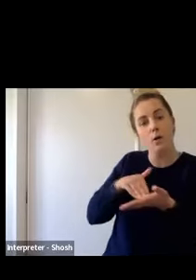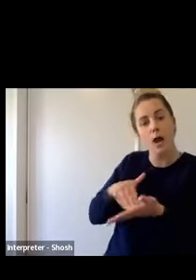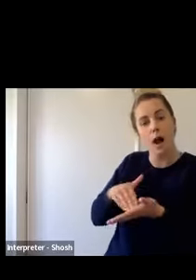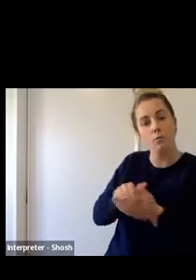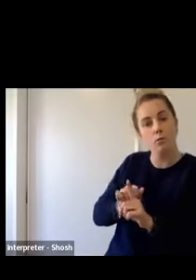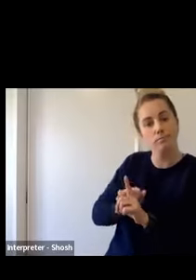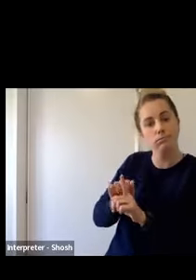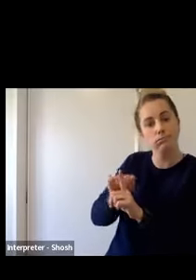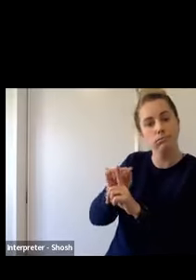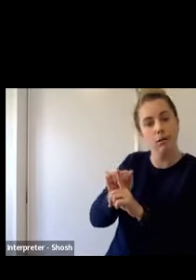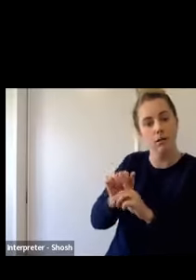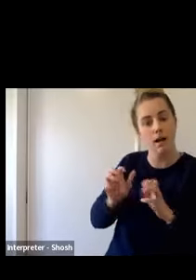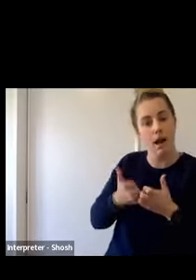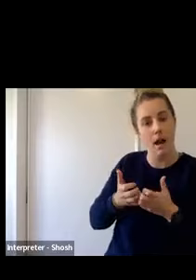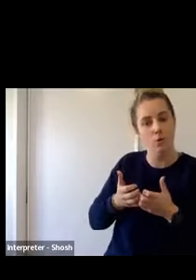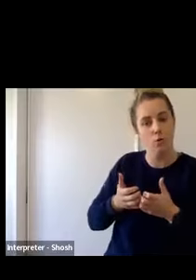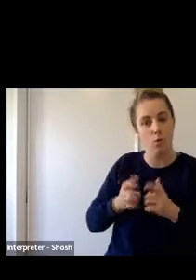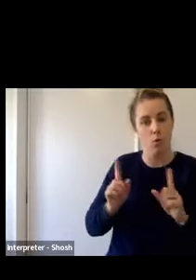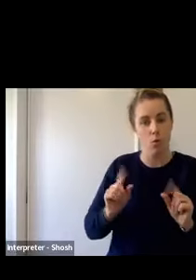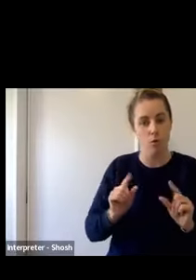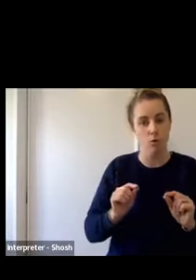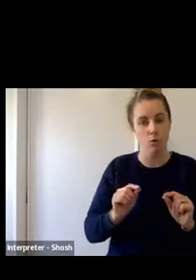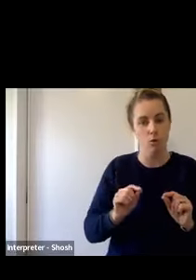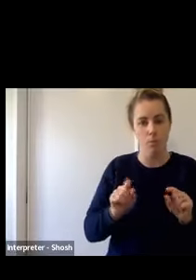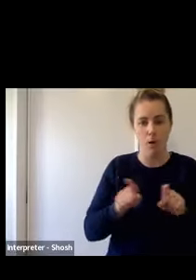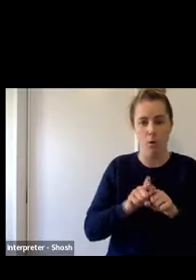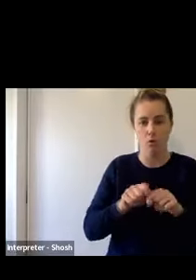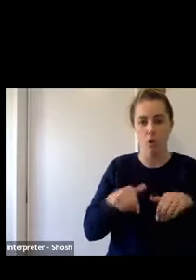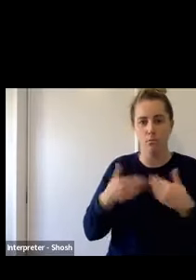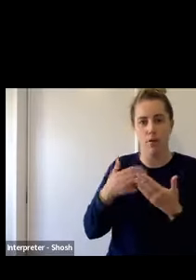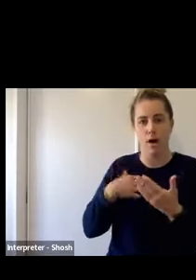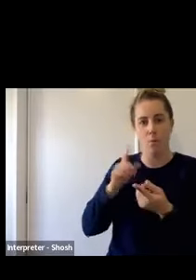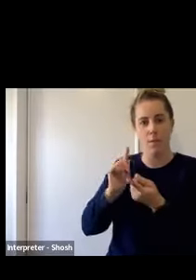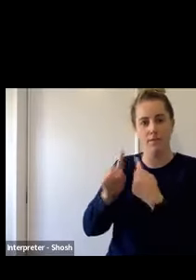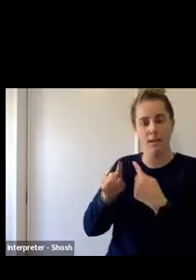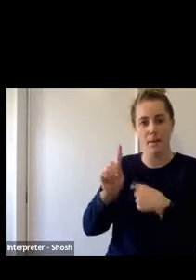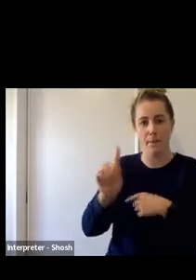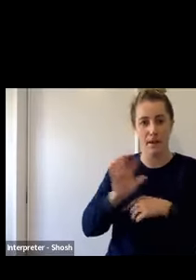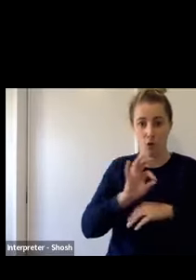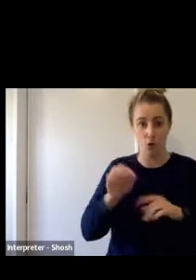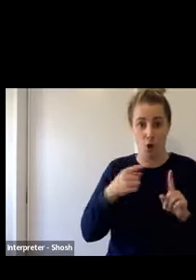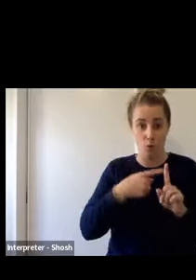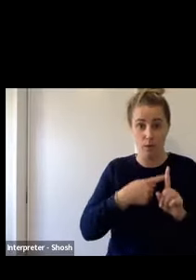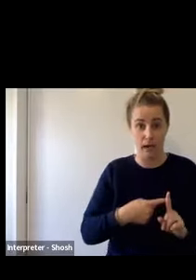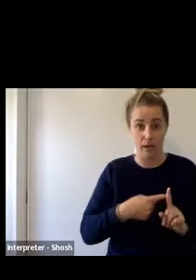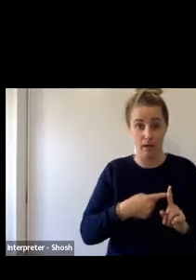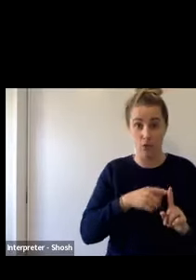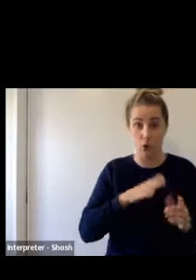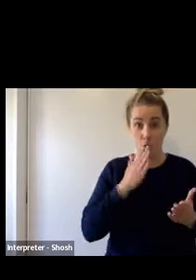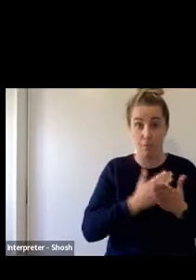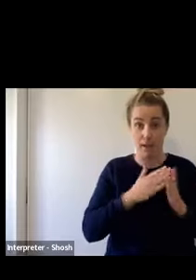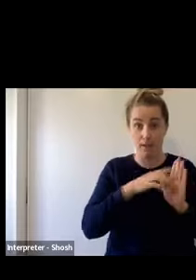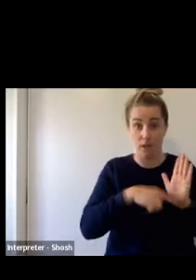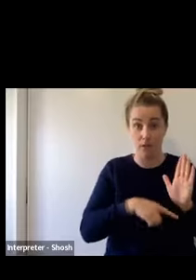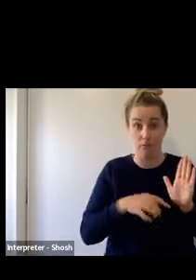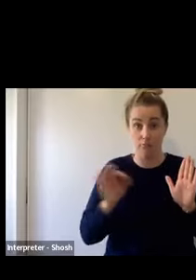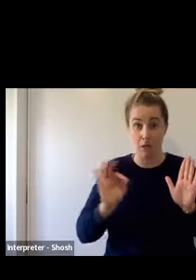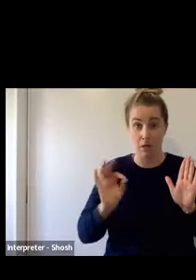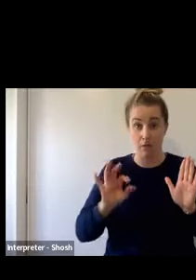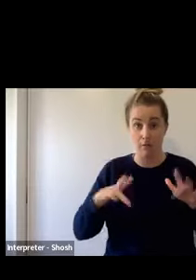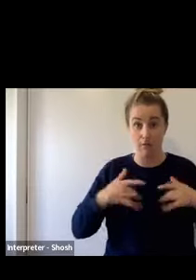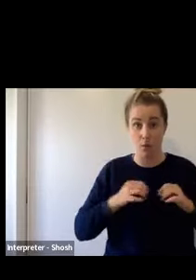fine-tune those and provide more feedback. But seeing as no targets or mandates have been set, it